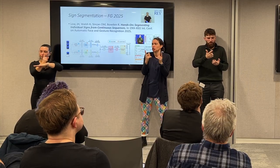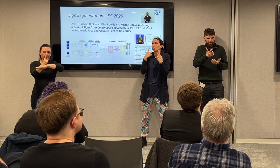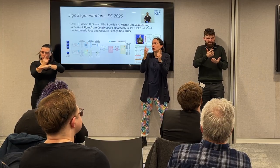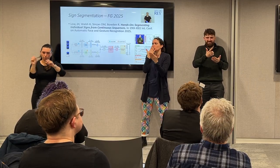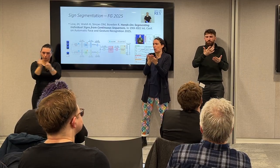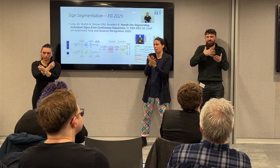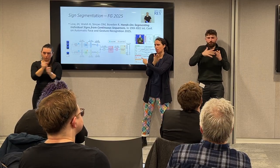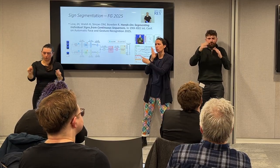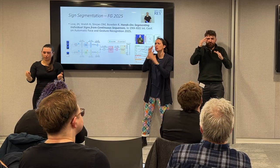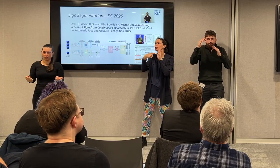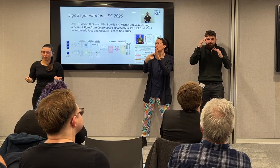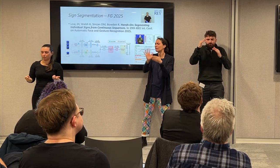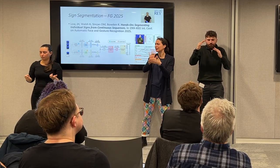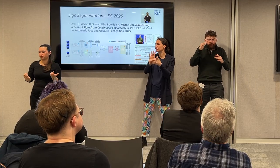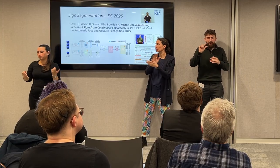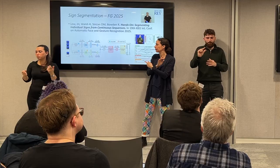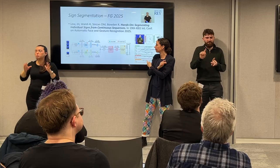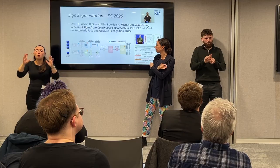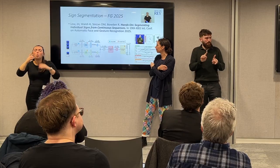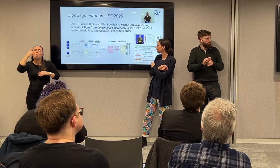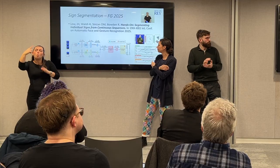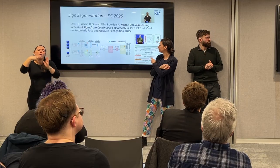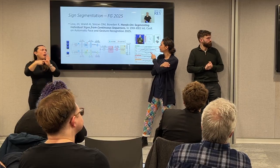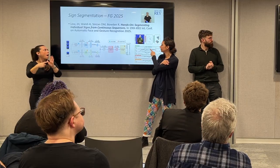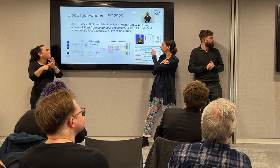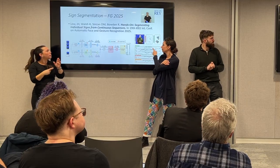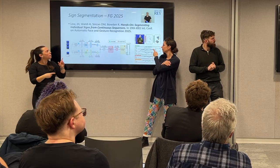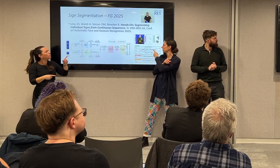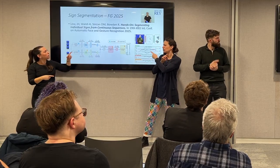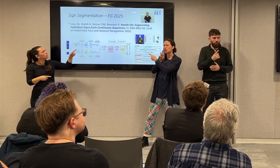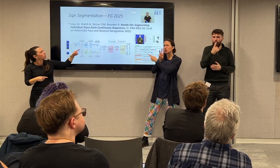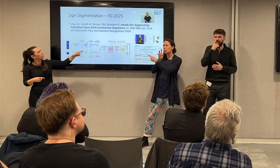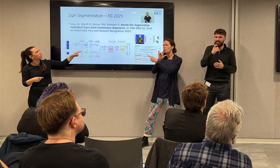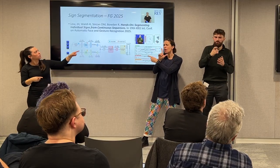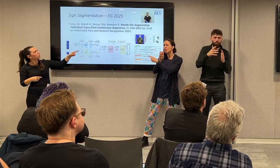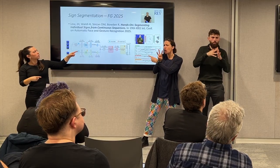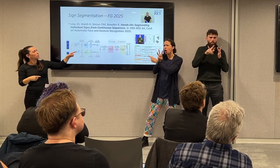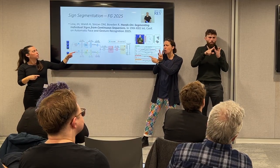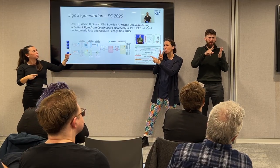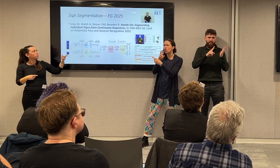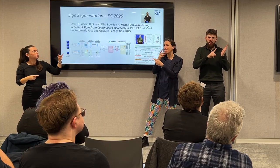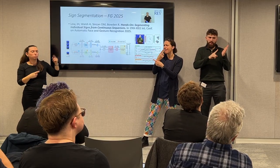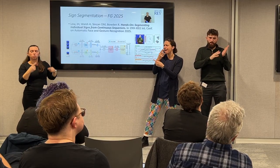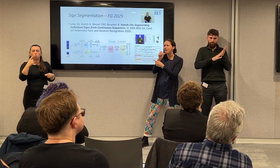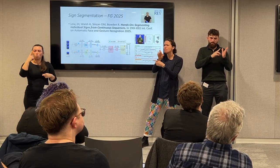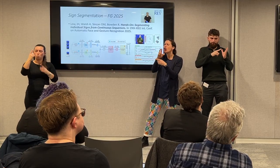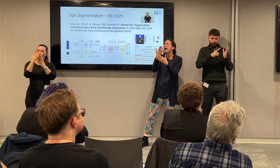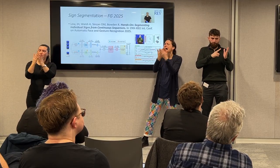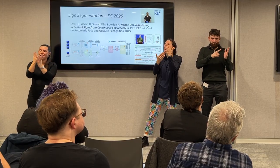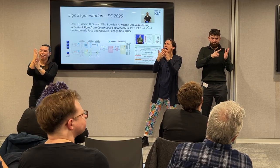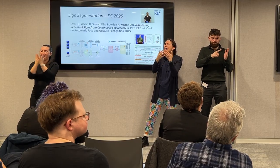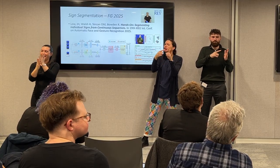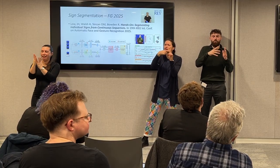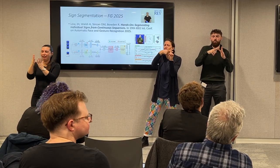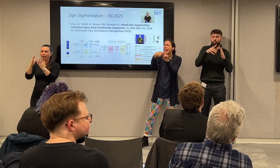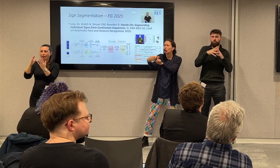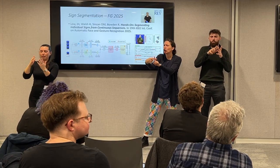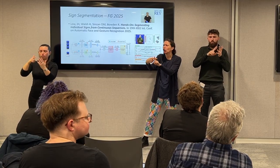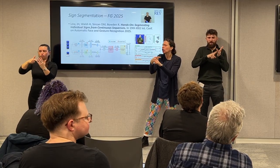here, and this is just using, I think it's Willow or Hammer, one of the off-the-shelf hand trackers to track the